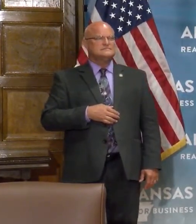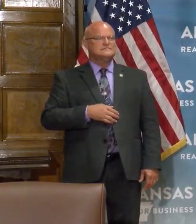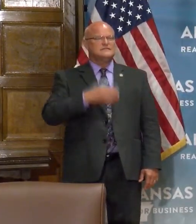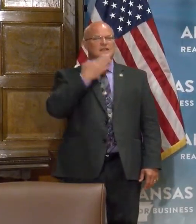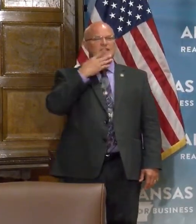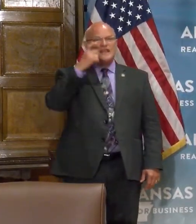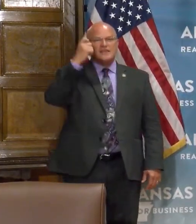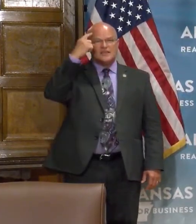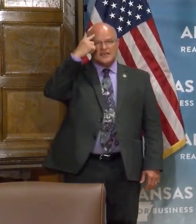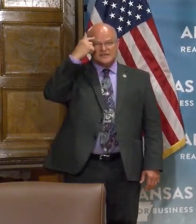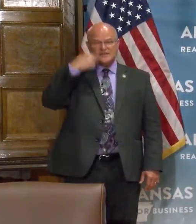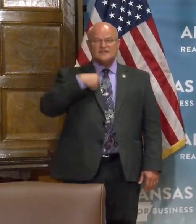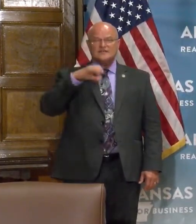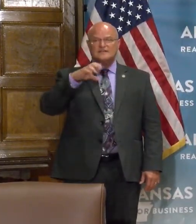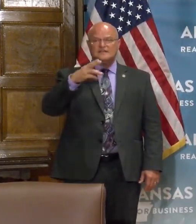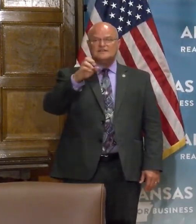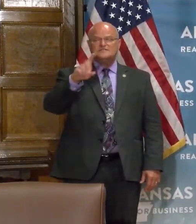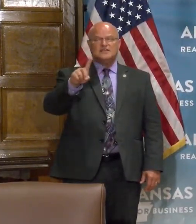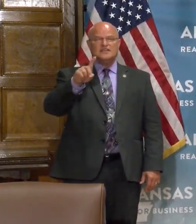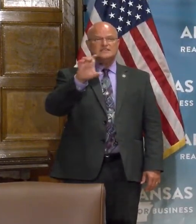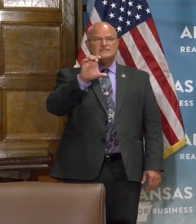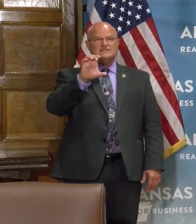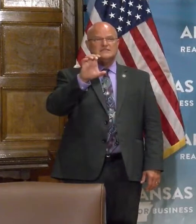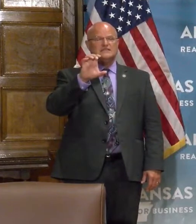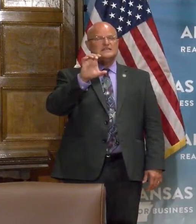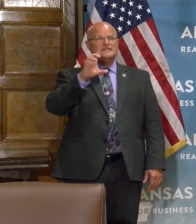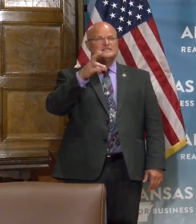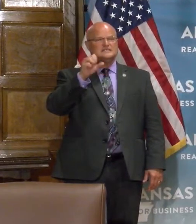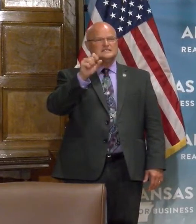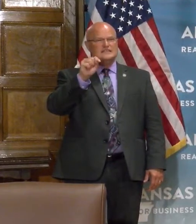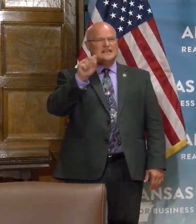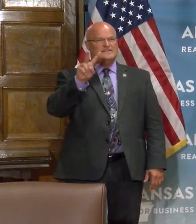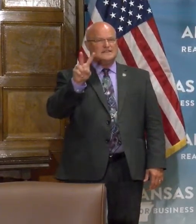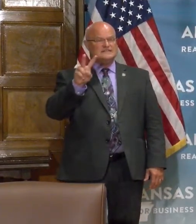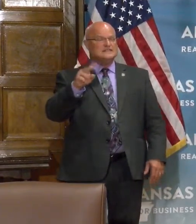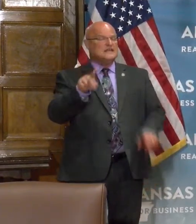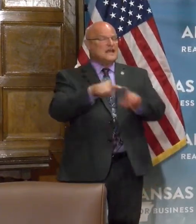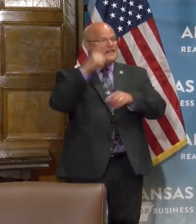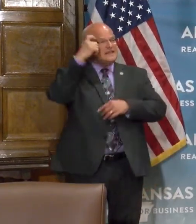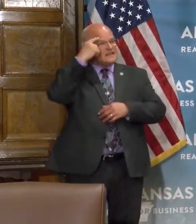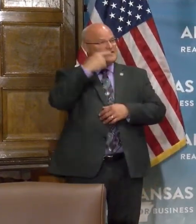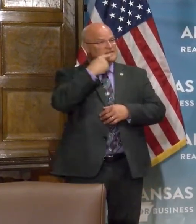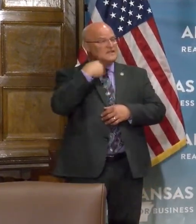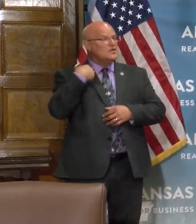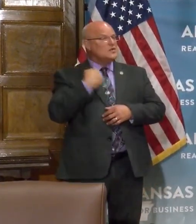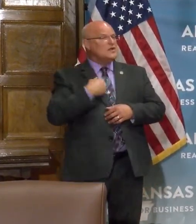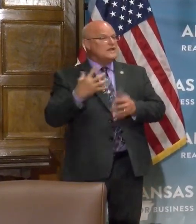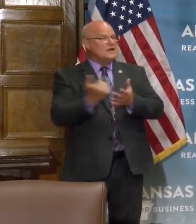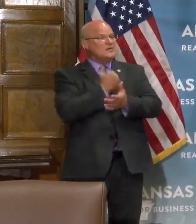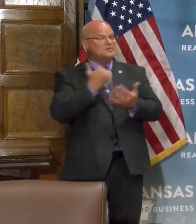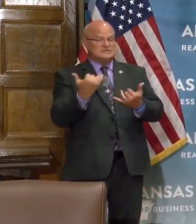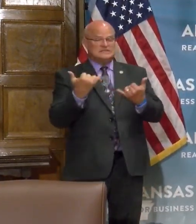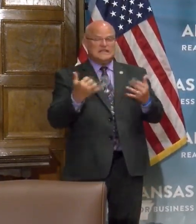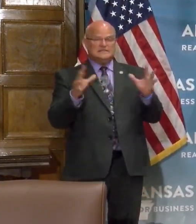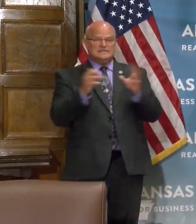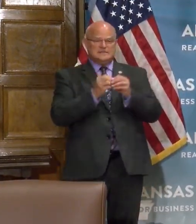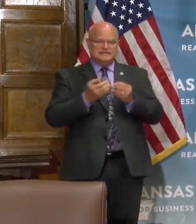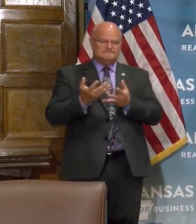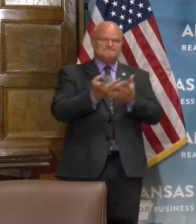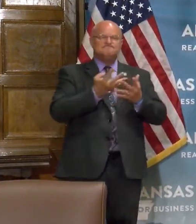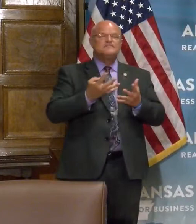Thank you, Governor. I'm Chad Adiddle, CEO for CHI St. Vincent, and as the Governor stated, we had the opportunity earlier today to meet